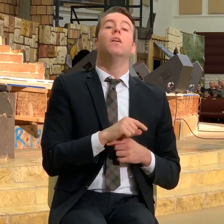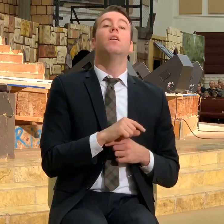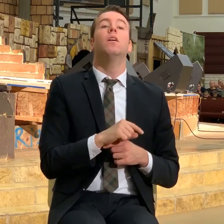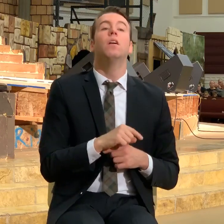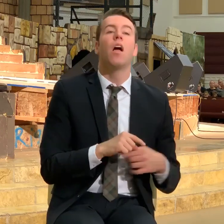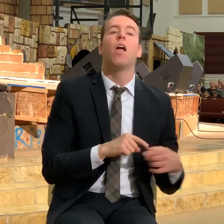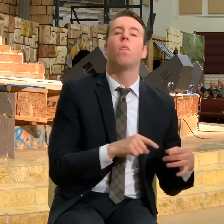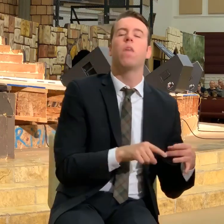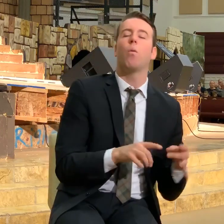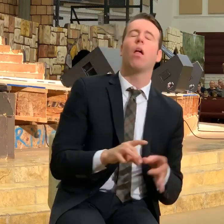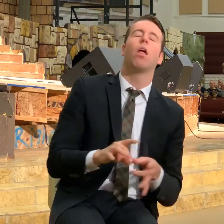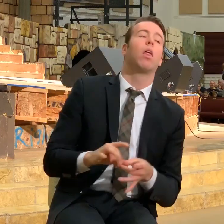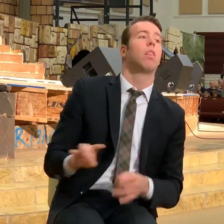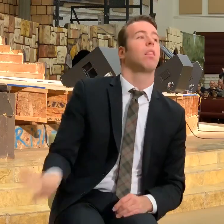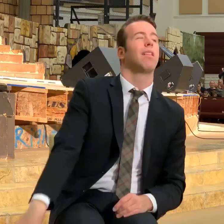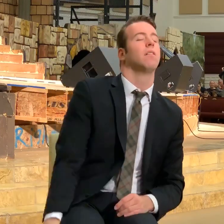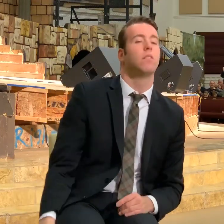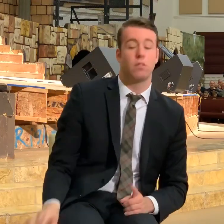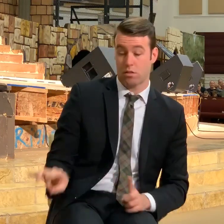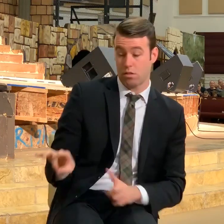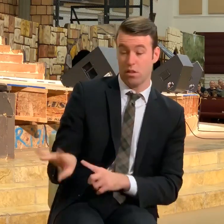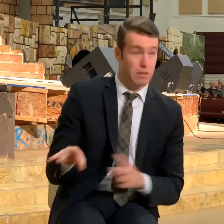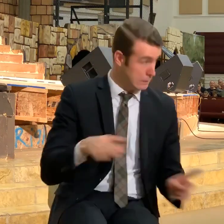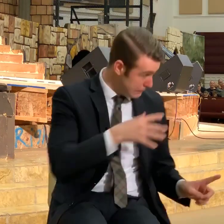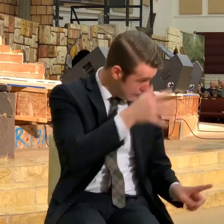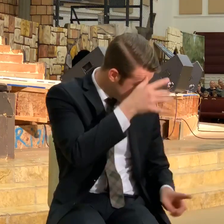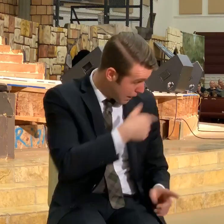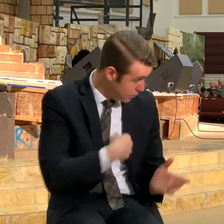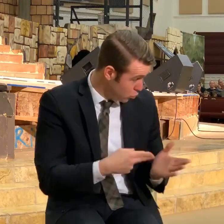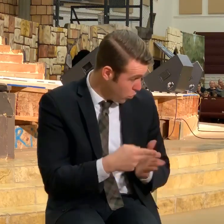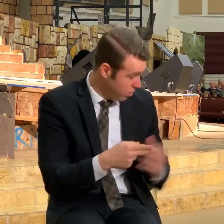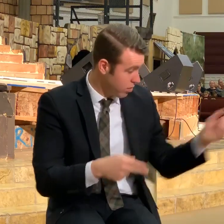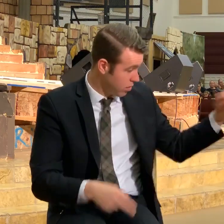little lies. Dad, am I telling the truth?